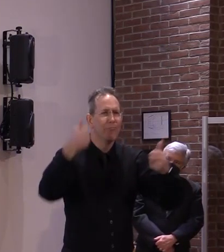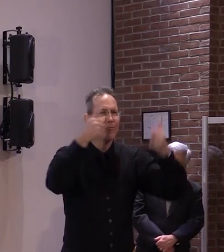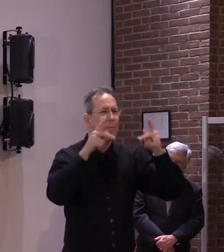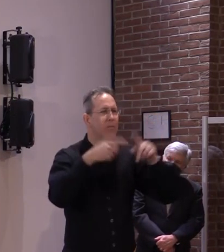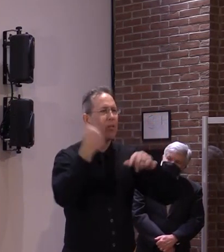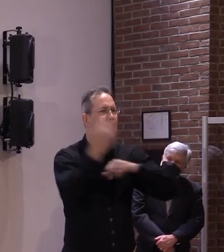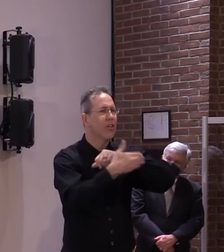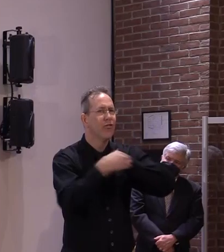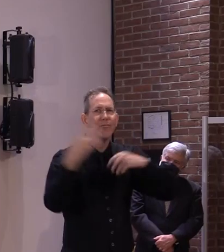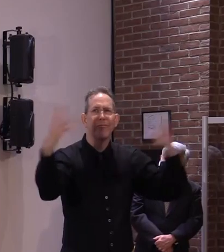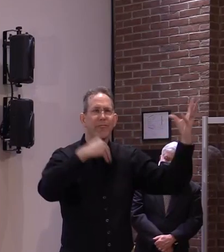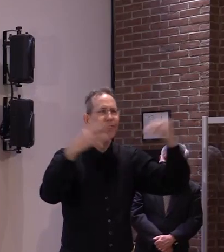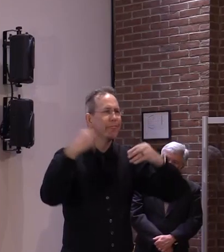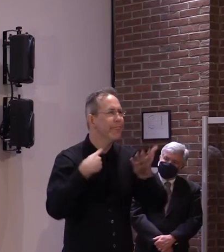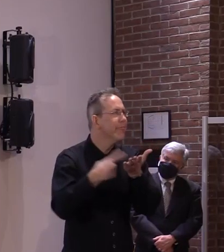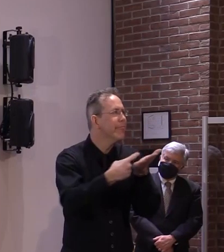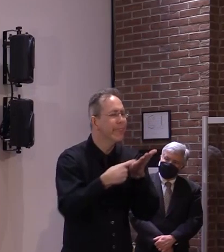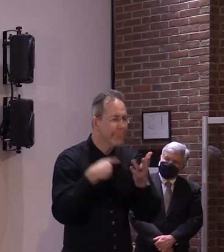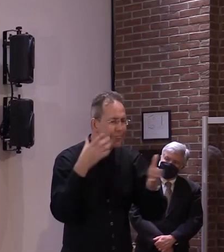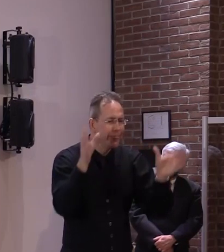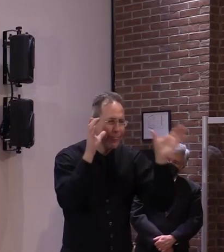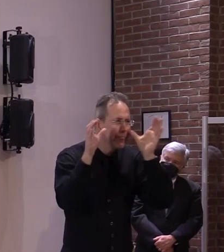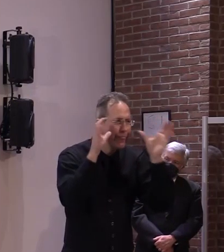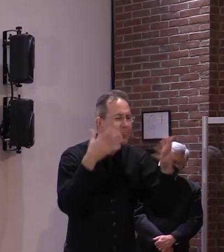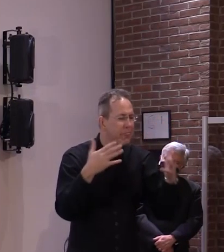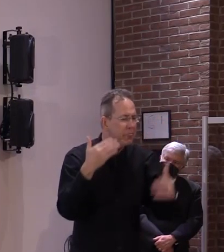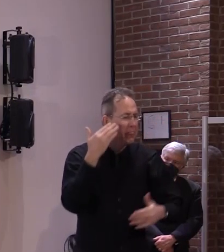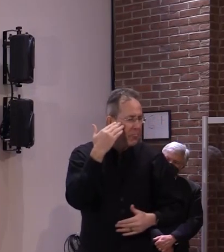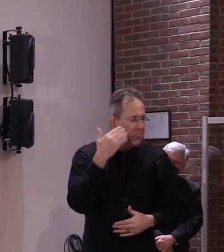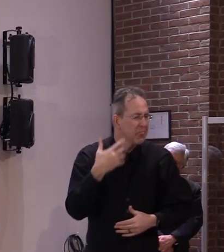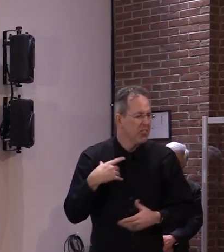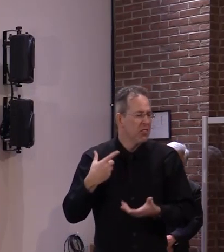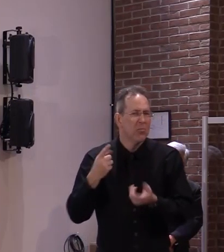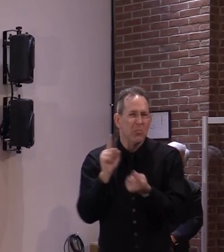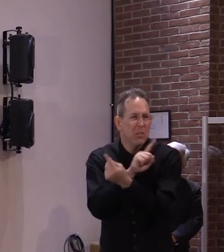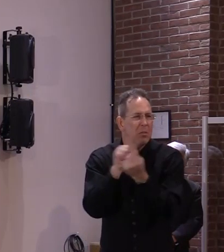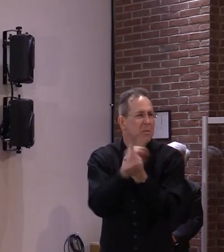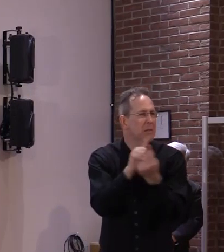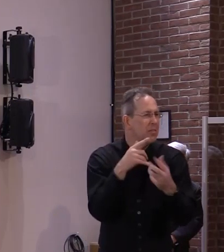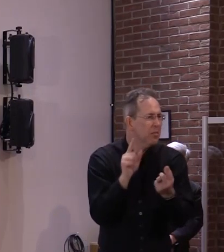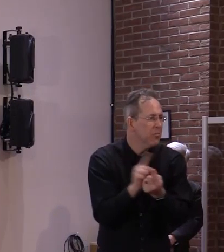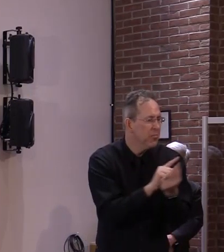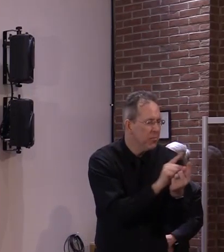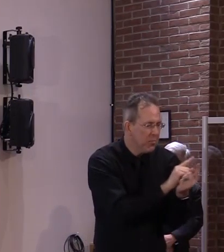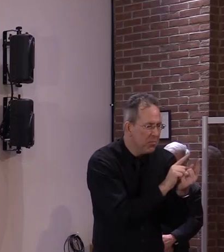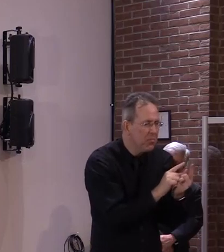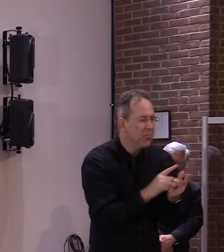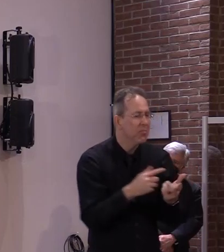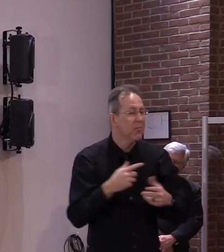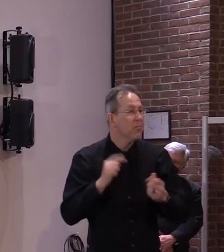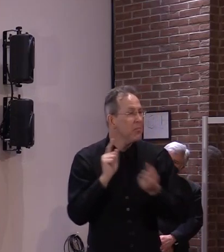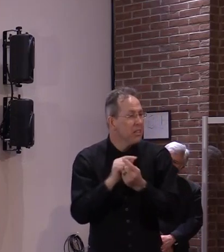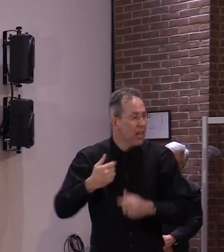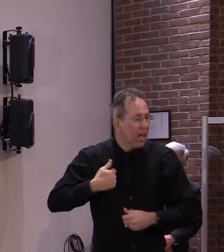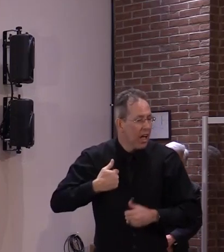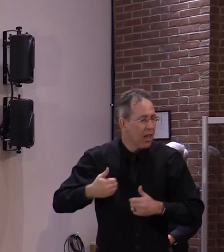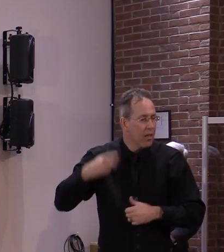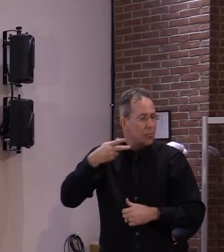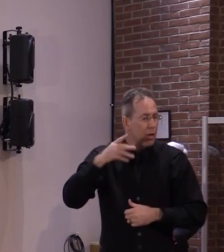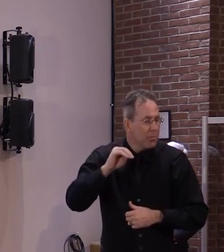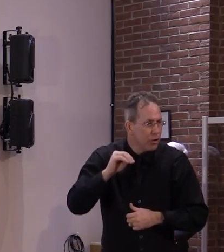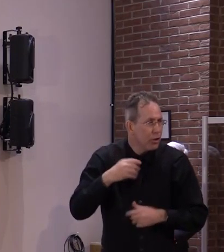with officials from Israel and Canada and Great Britain, Japan, Taiwan, mm-hmm. South Korea, the Netherlands, right. Mexico,